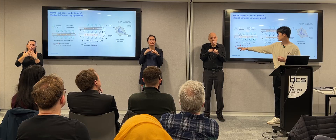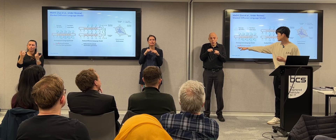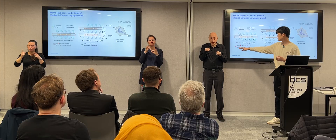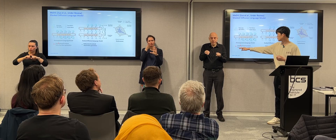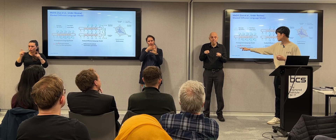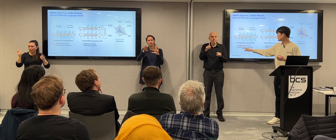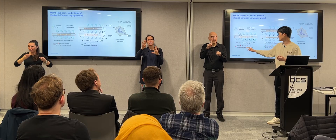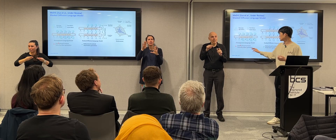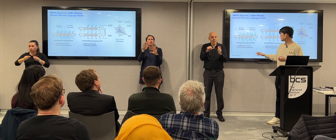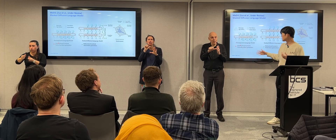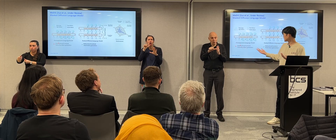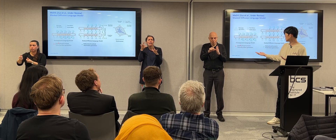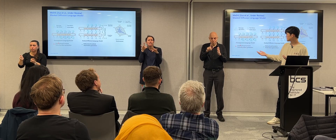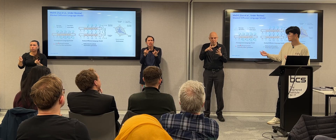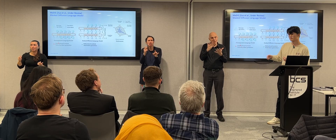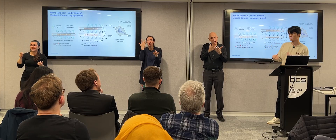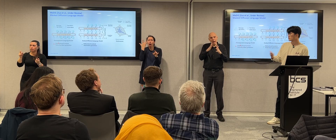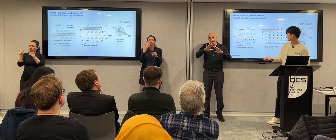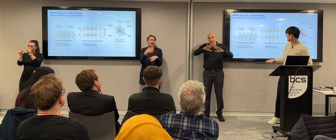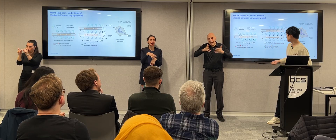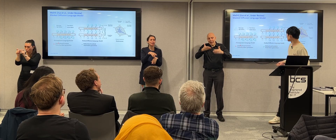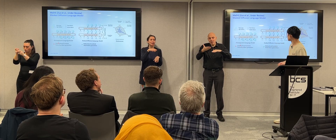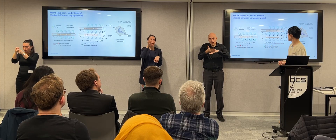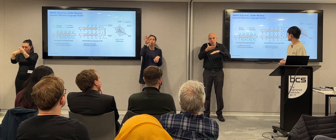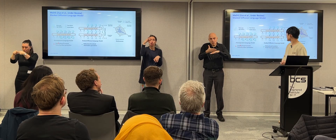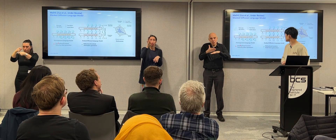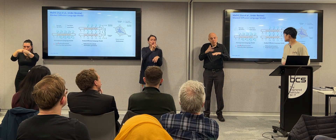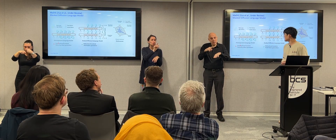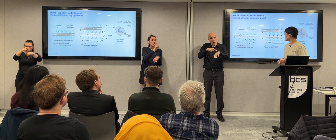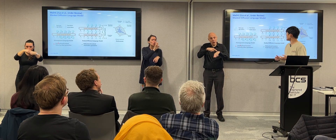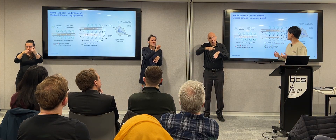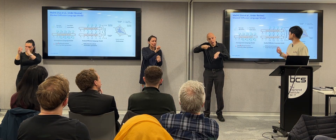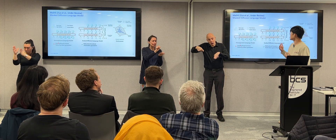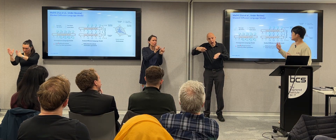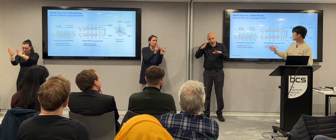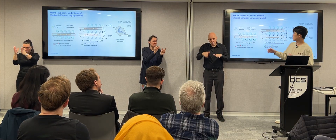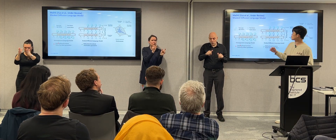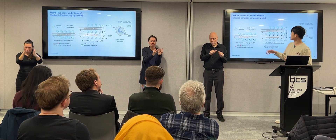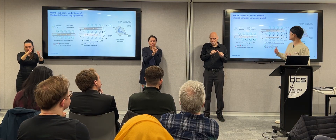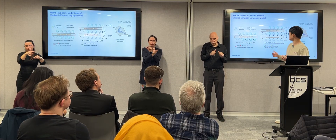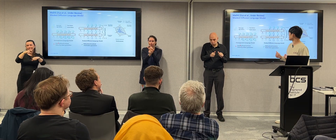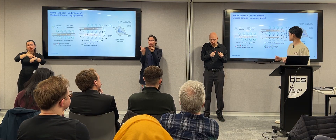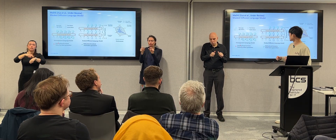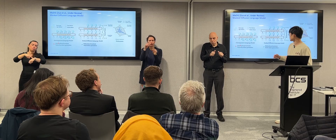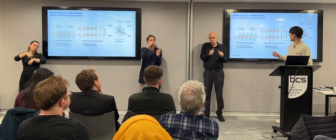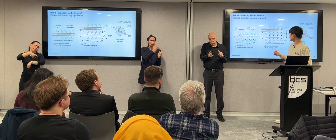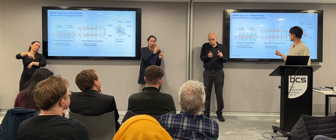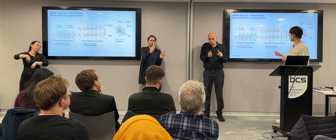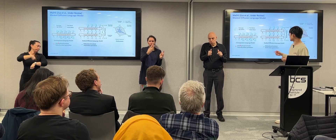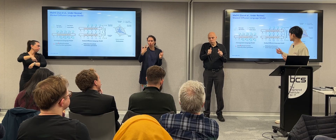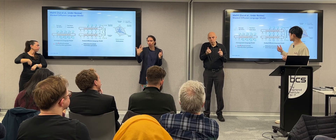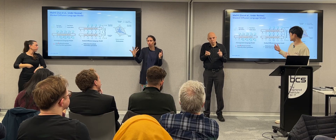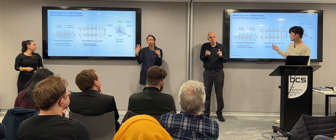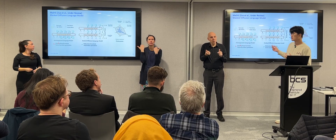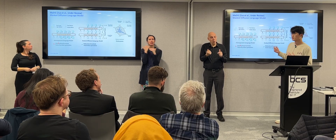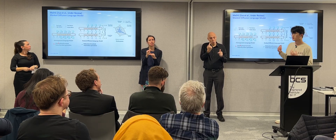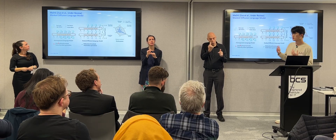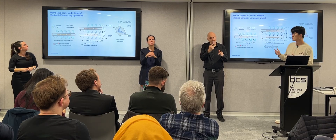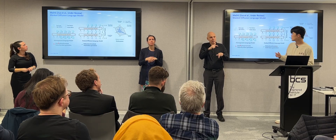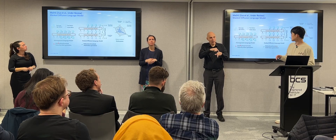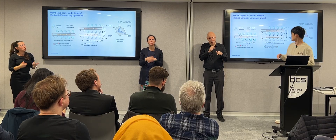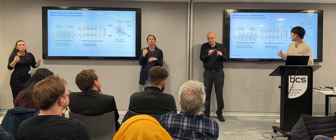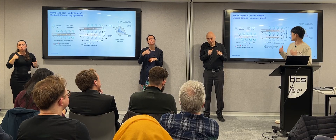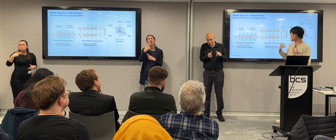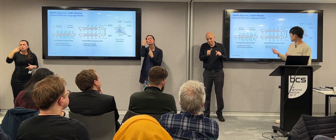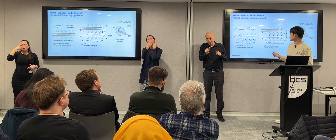due to its token-by-token generation process. And in our latest work, we consider a